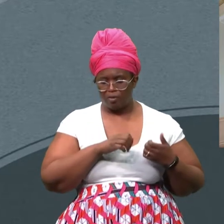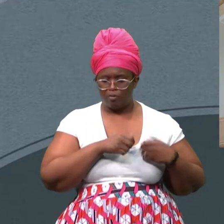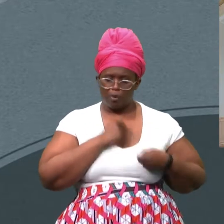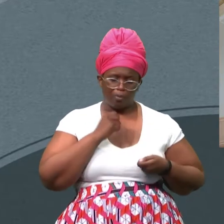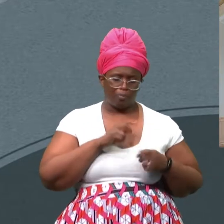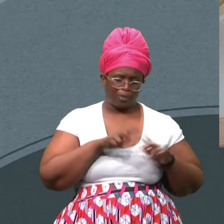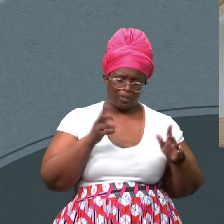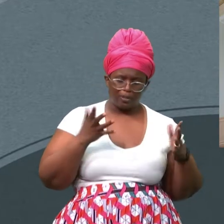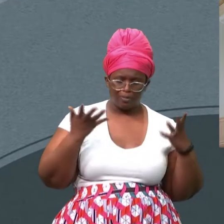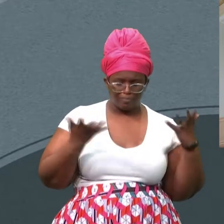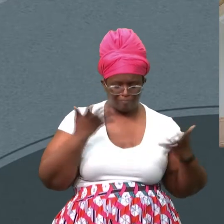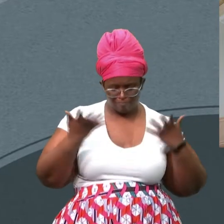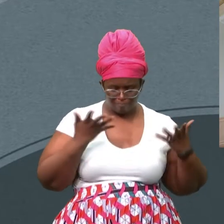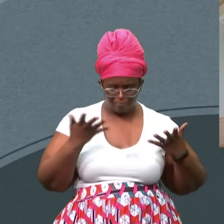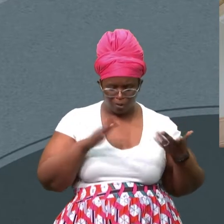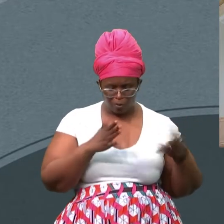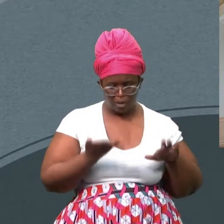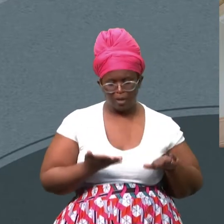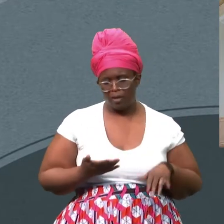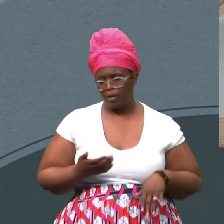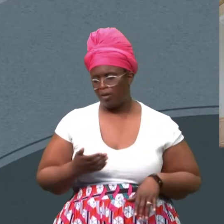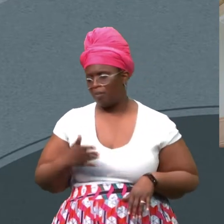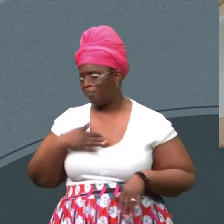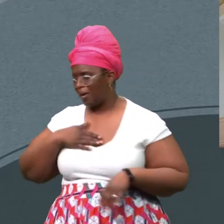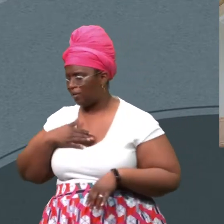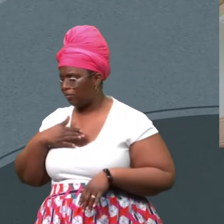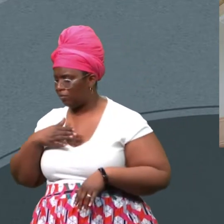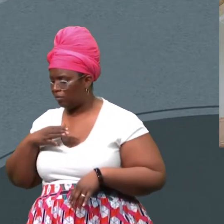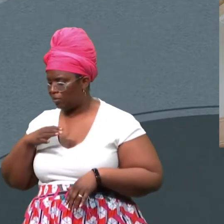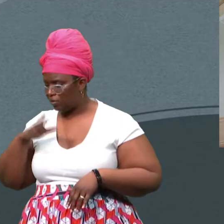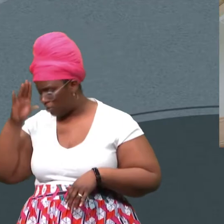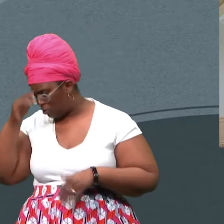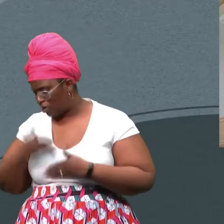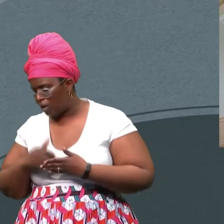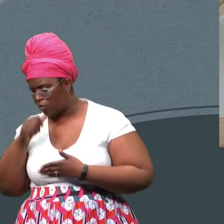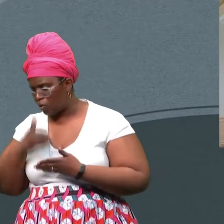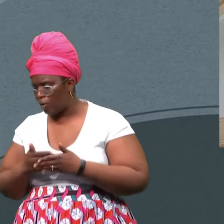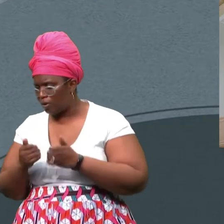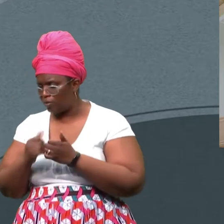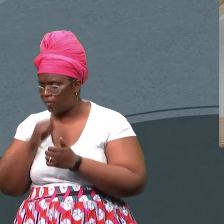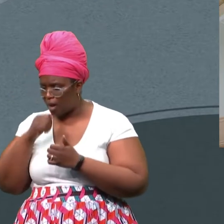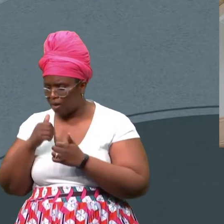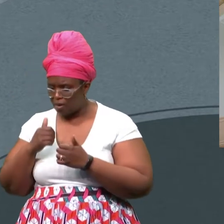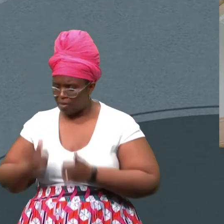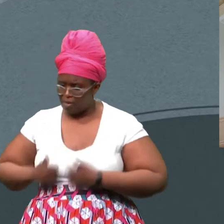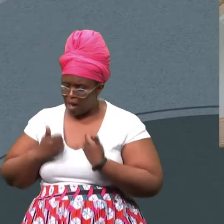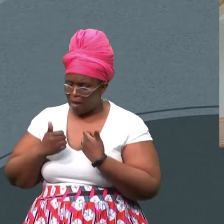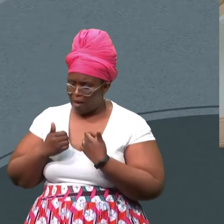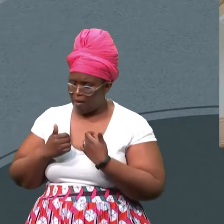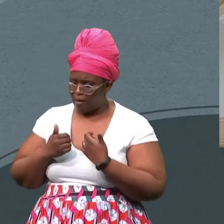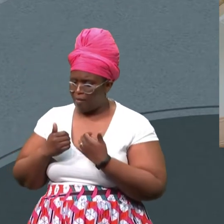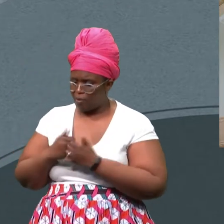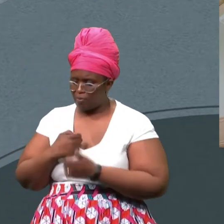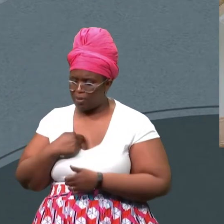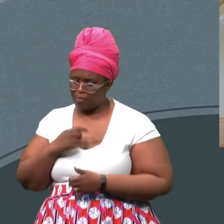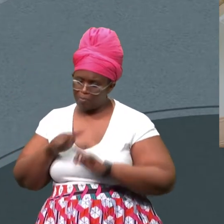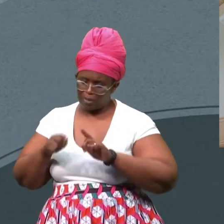It hurts because I think about my child not with me. But I'm grateful that I had her for a little